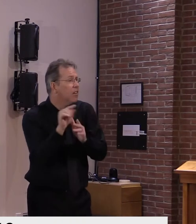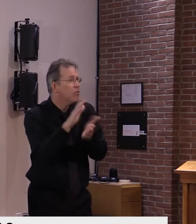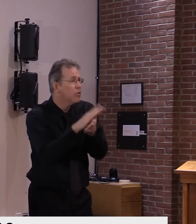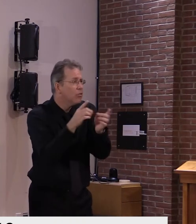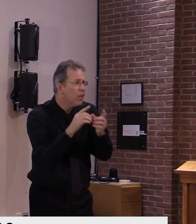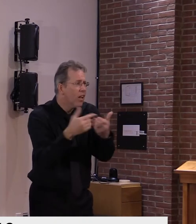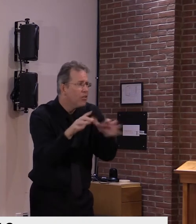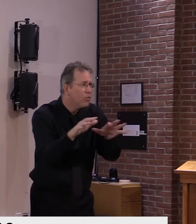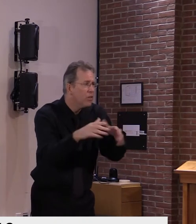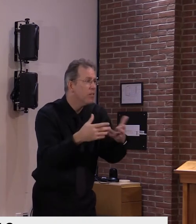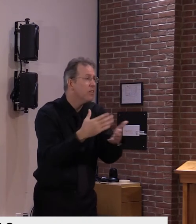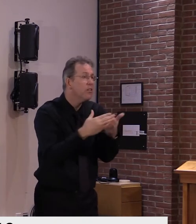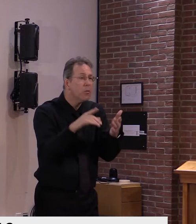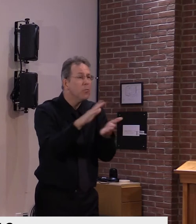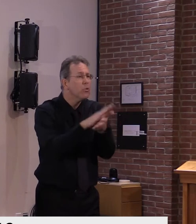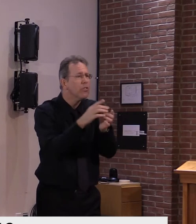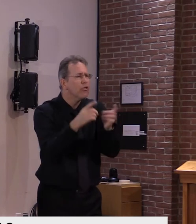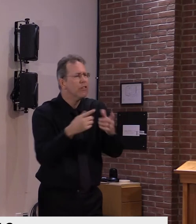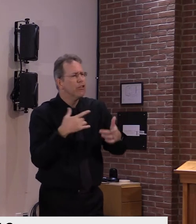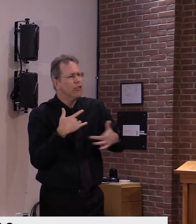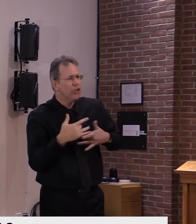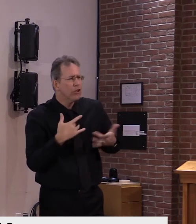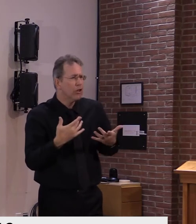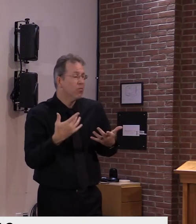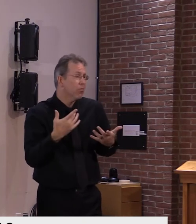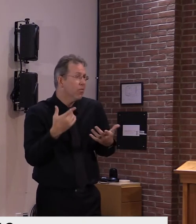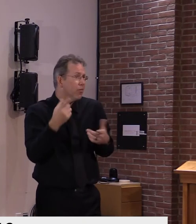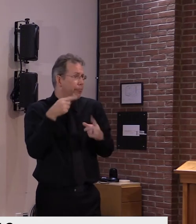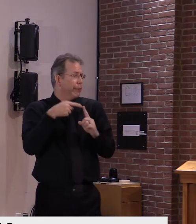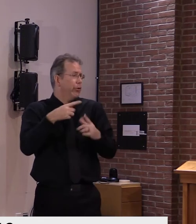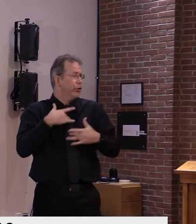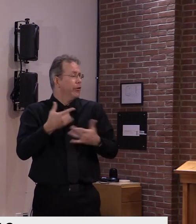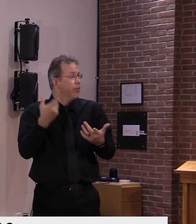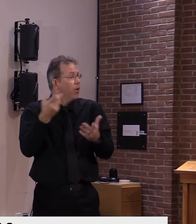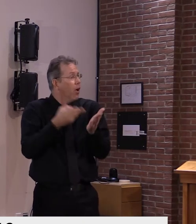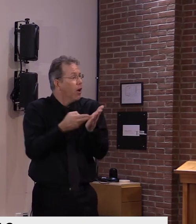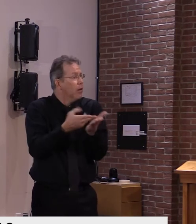truthful. So we endeavored to provide some